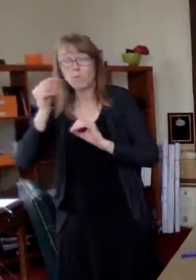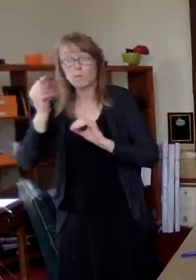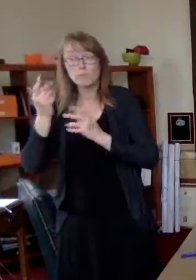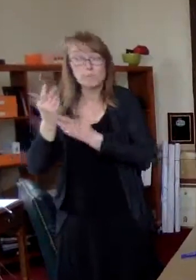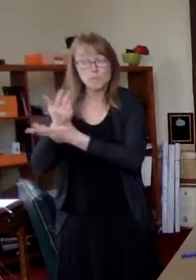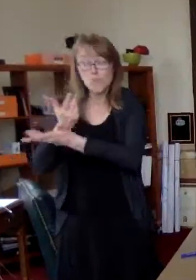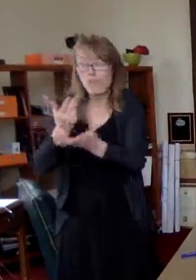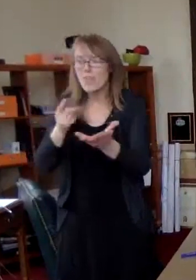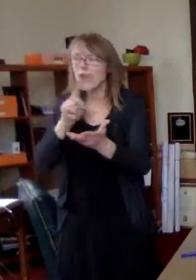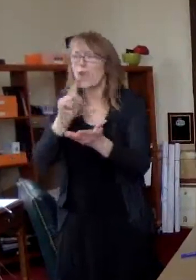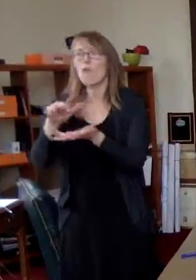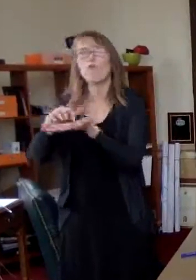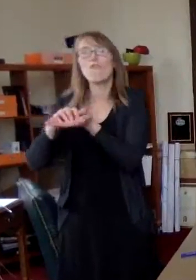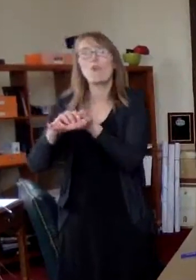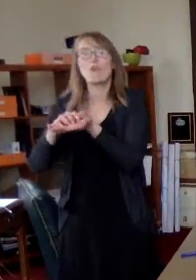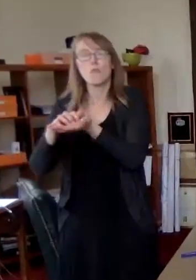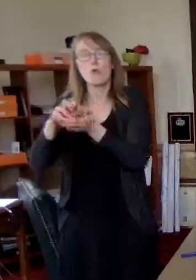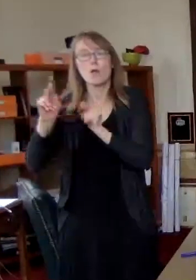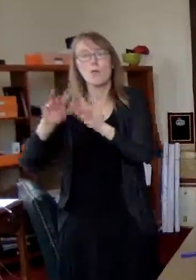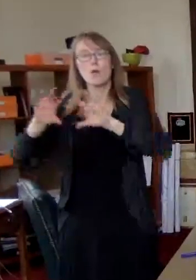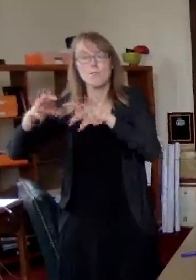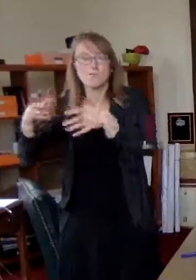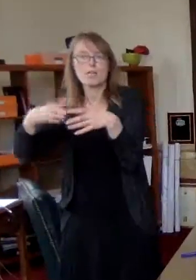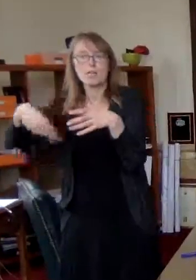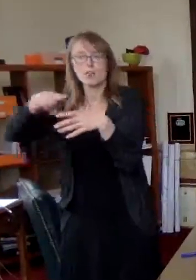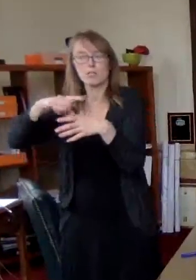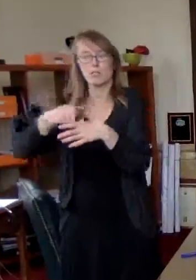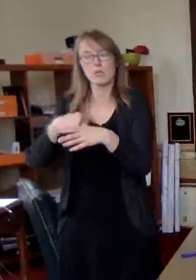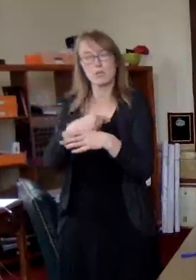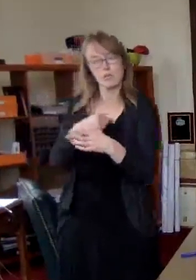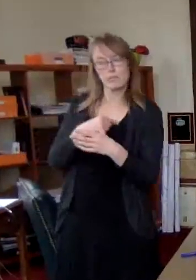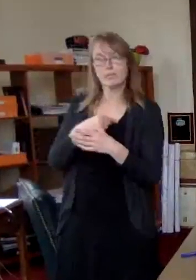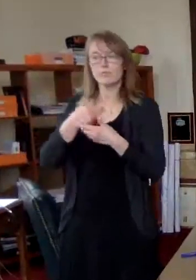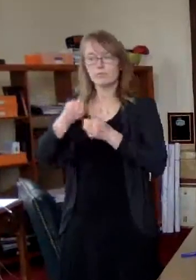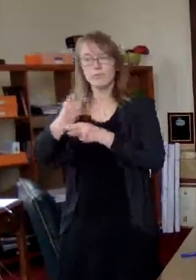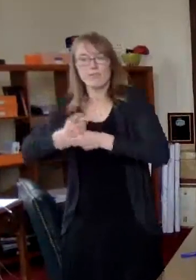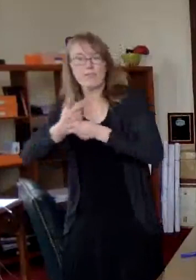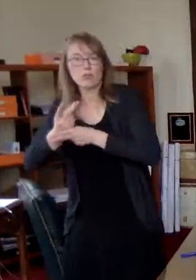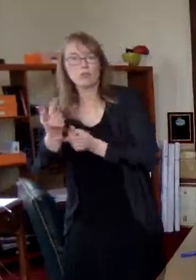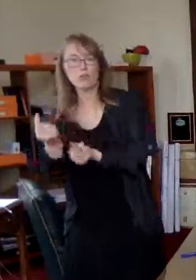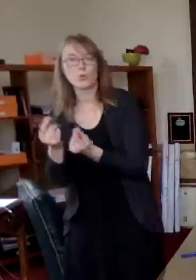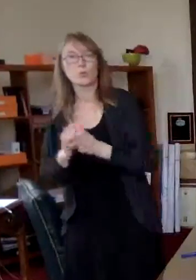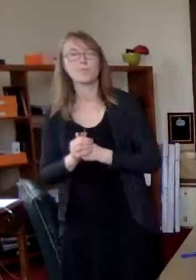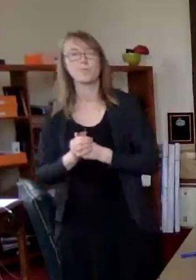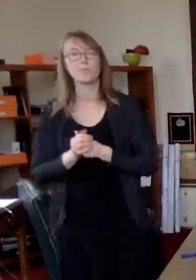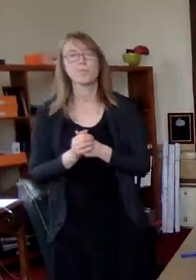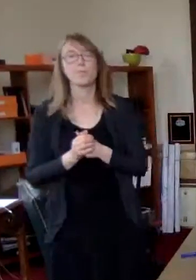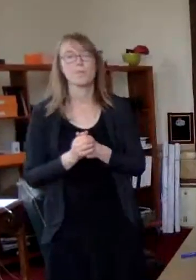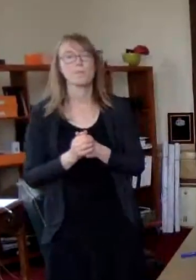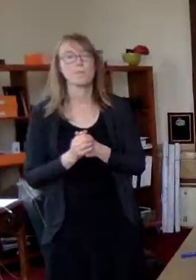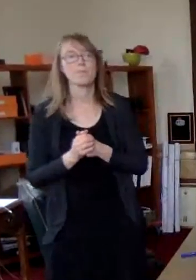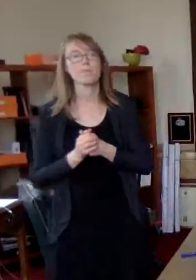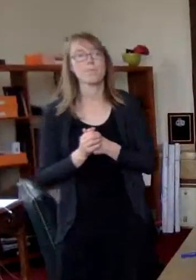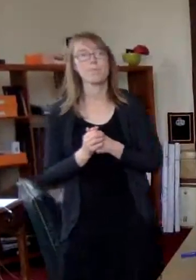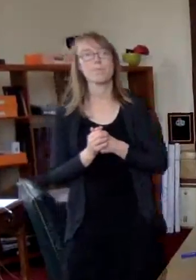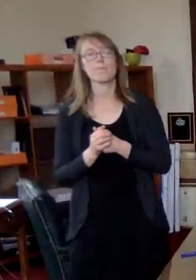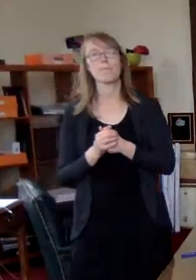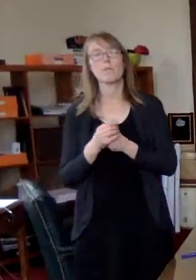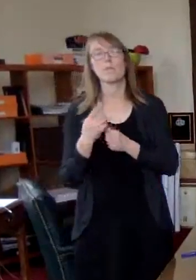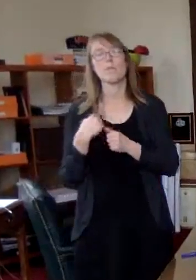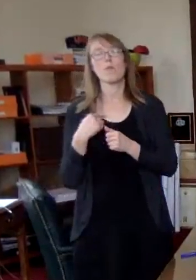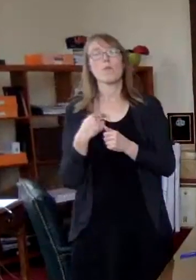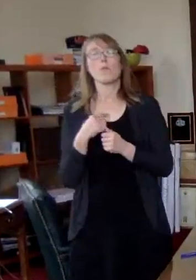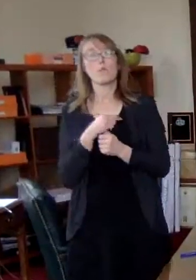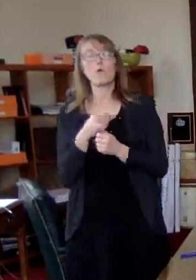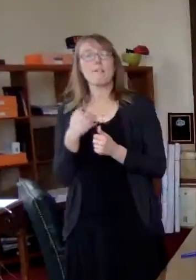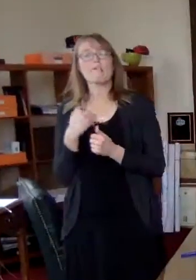in. Last point on homelessness, there are a couple of encampments in St. Louis. We know about them, and we have